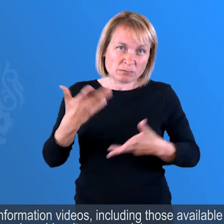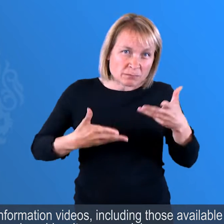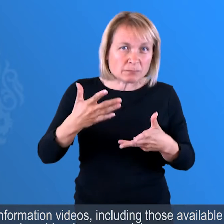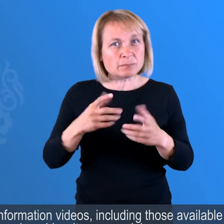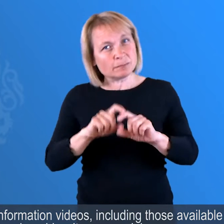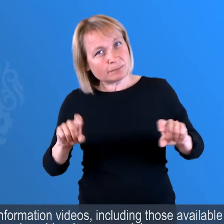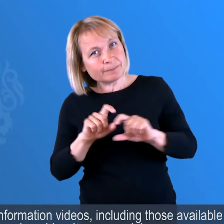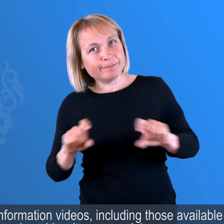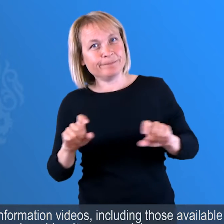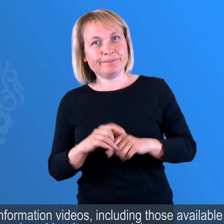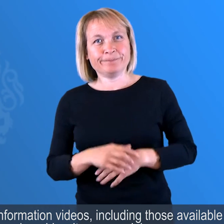measures.